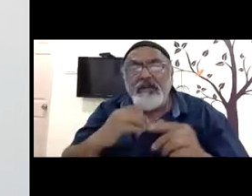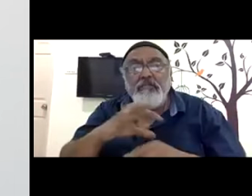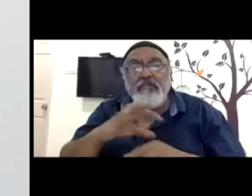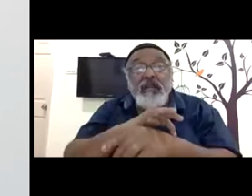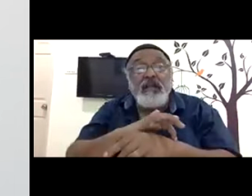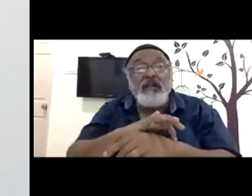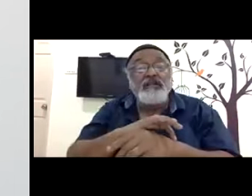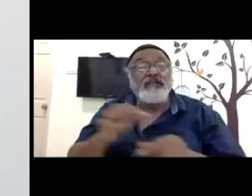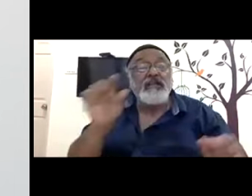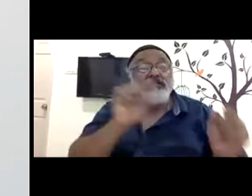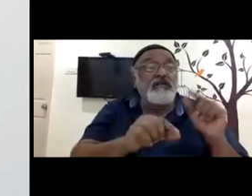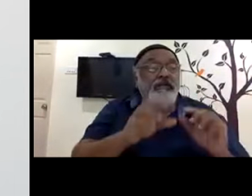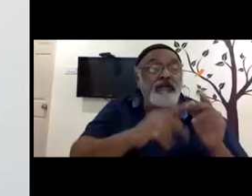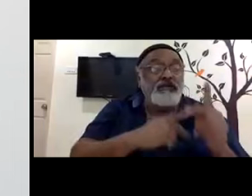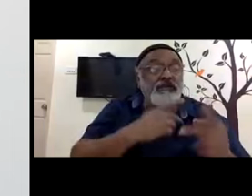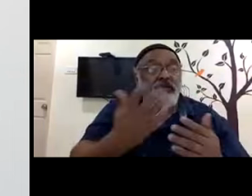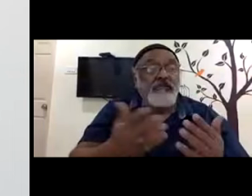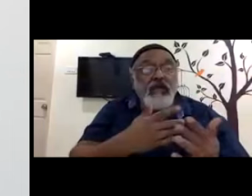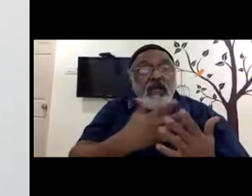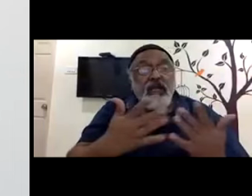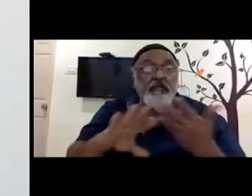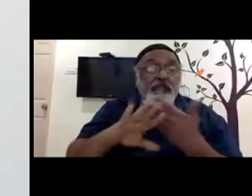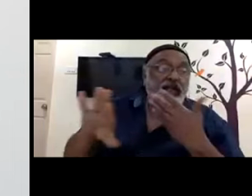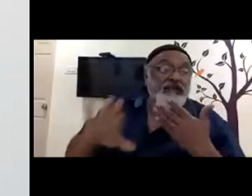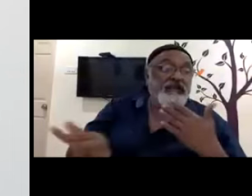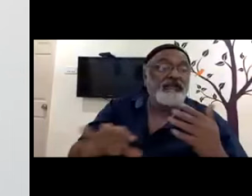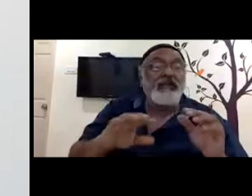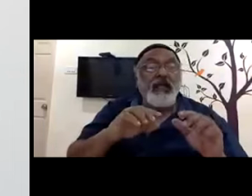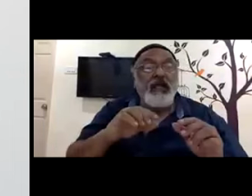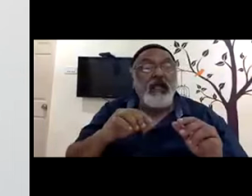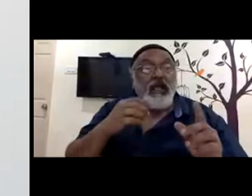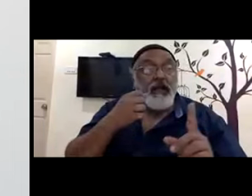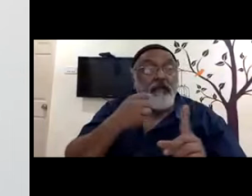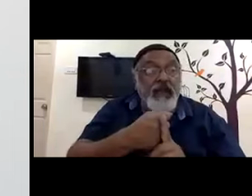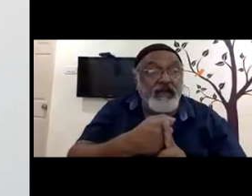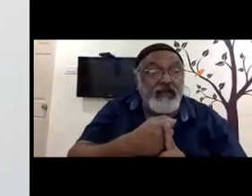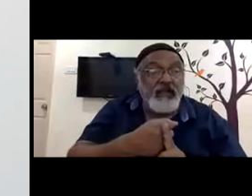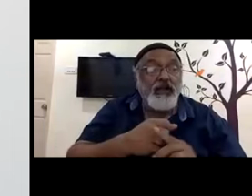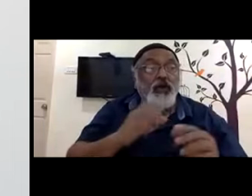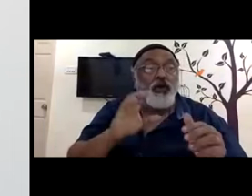sciences. It also helps in establishing cause and effect,